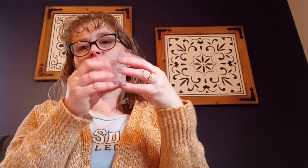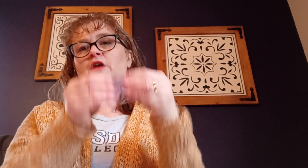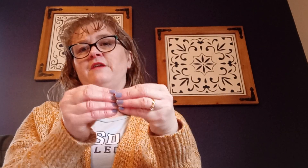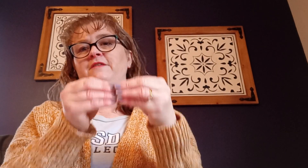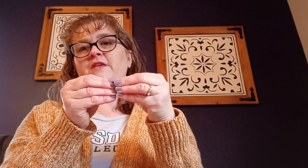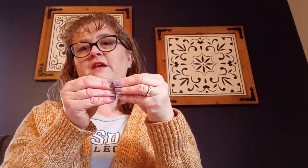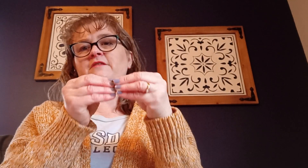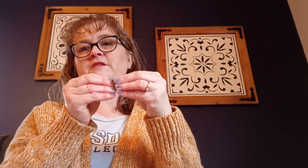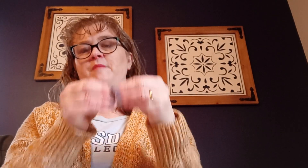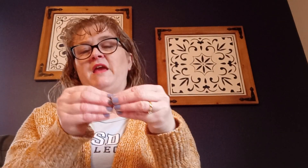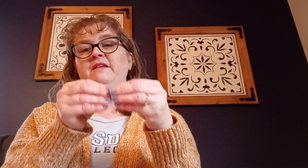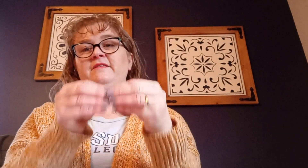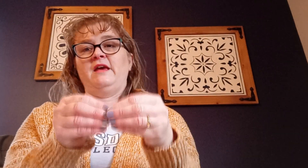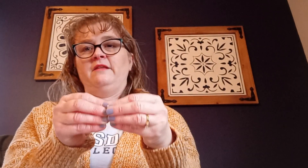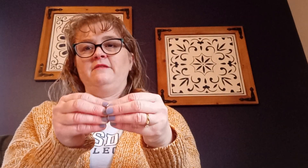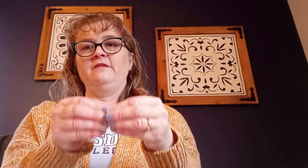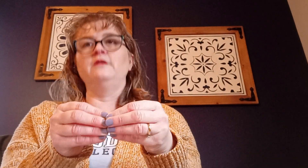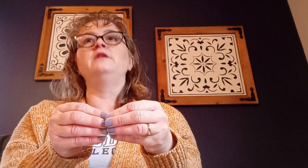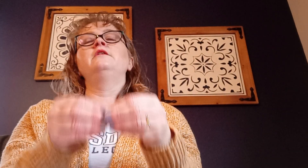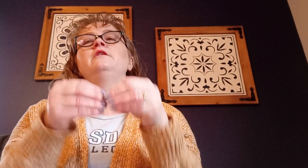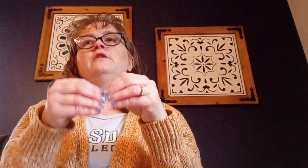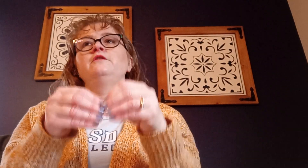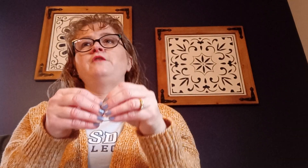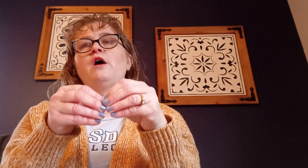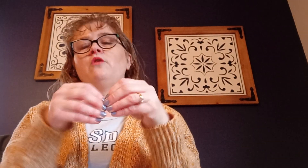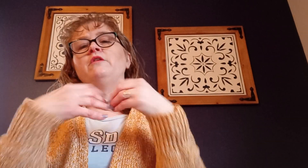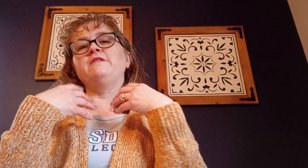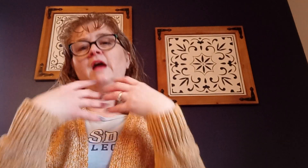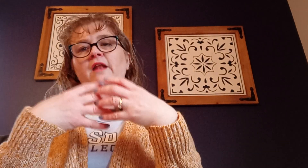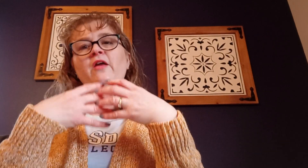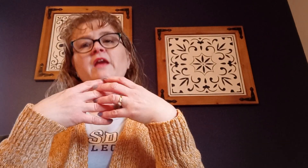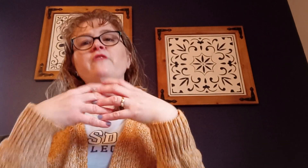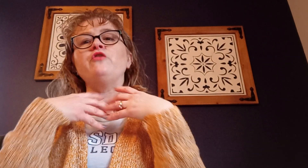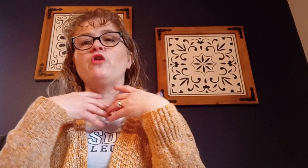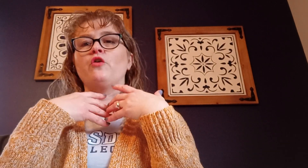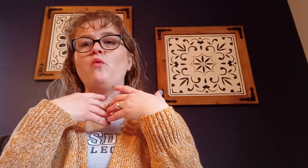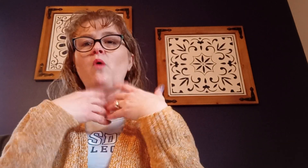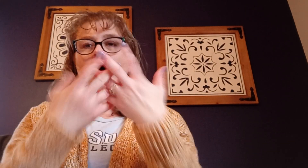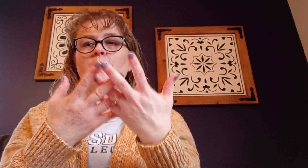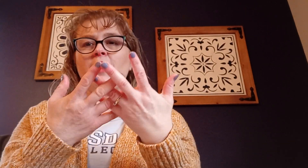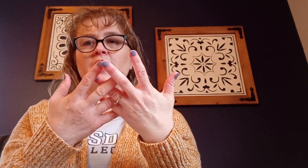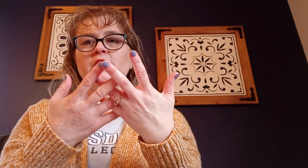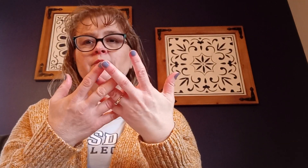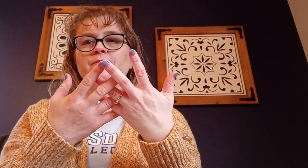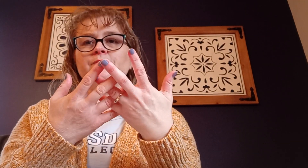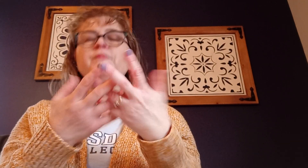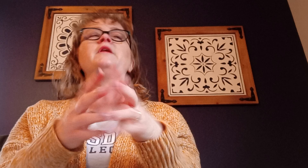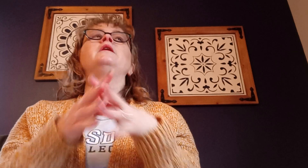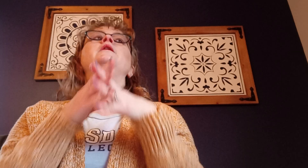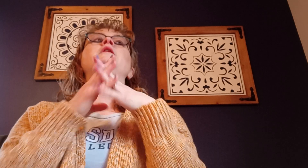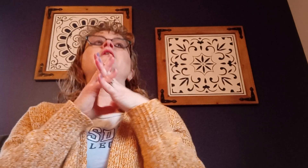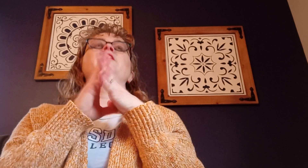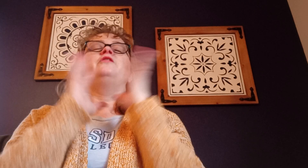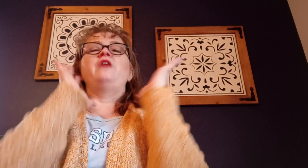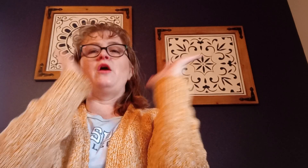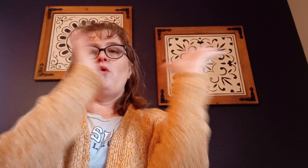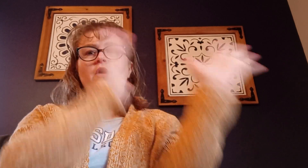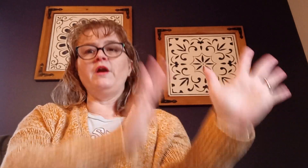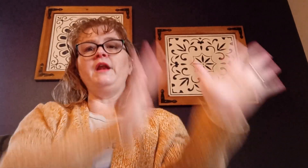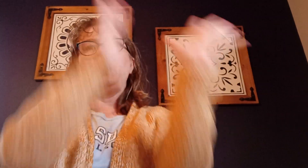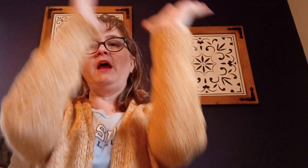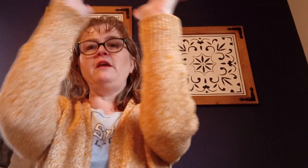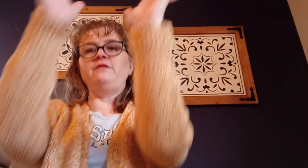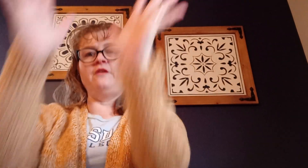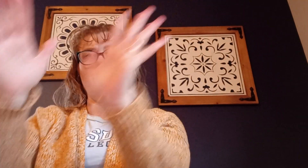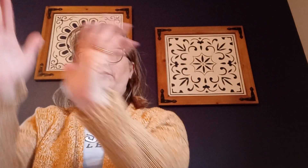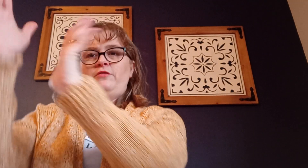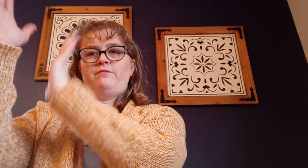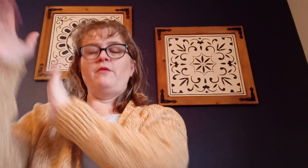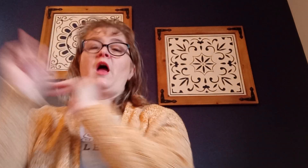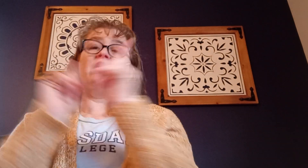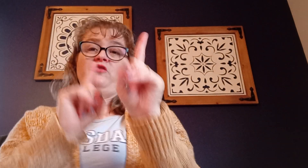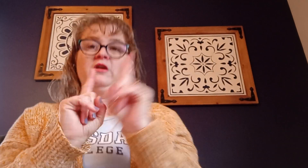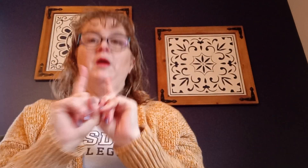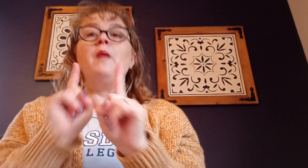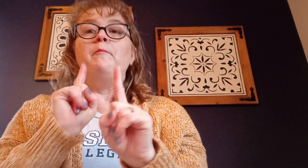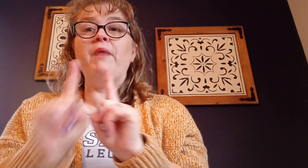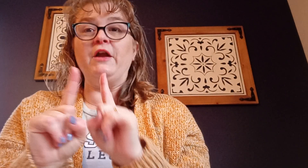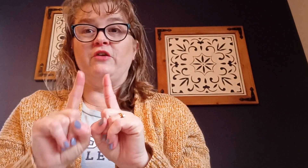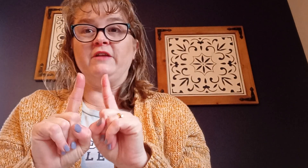categorize things to make sense. So it's kind of like if you go to Walmart, they organize, actually, better